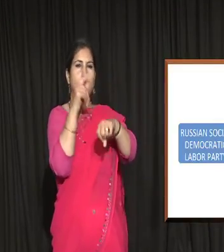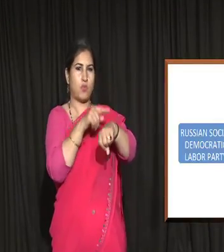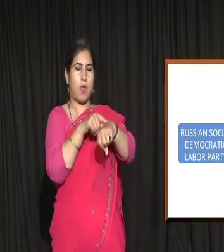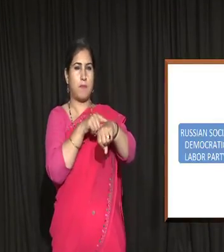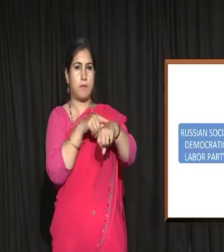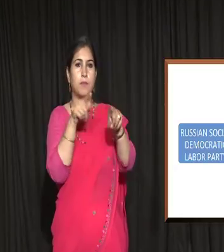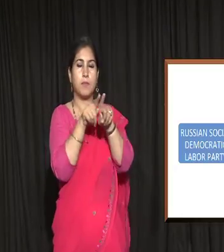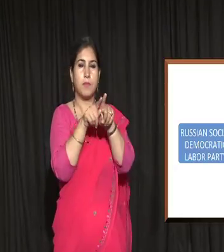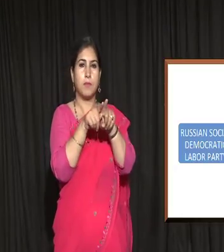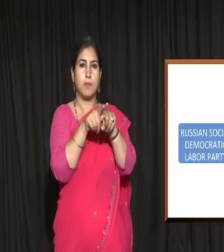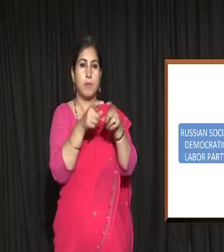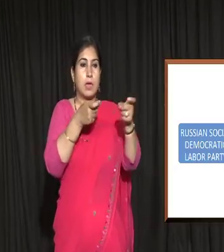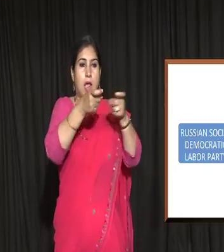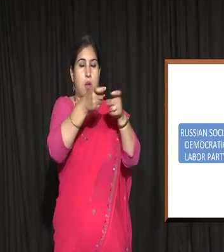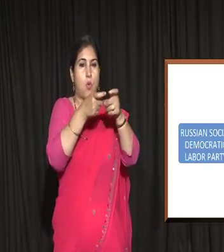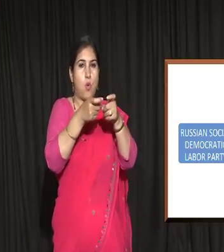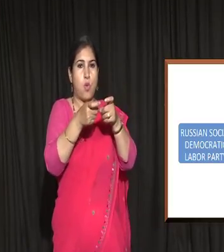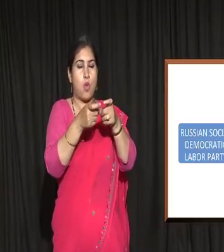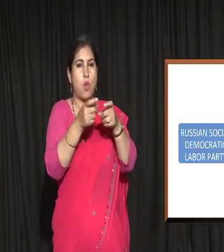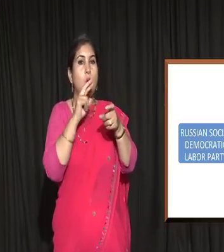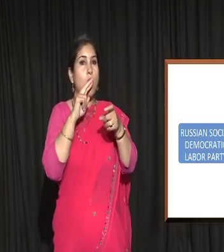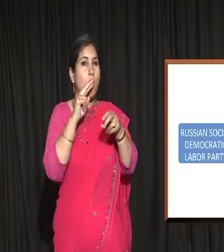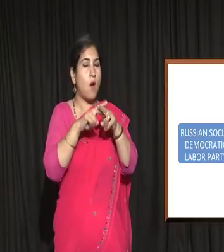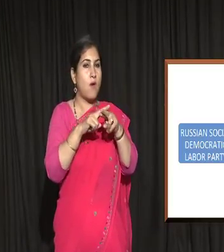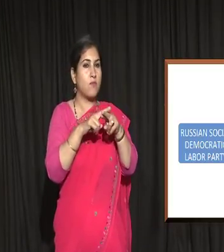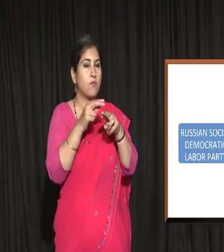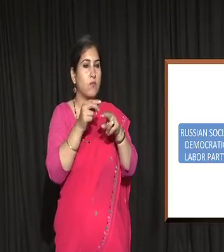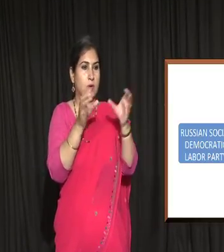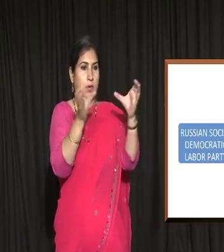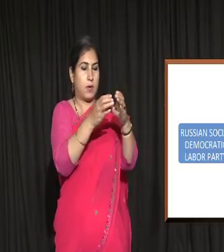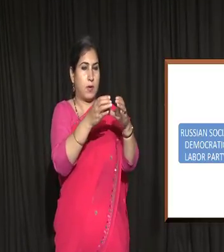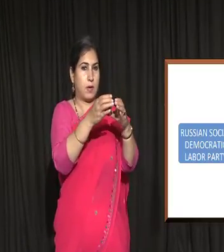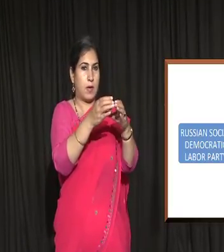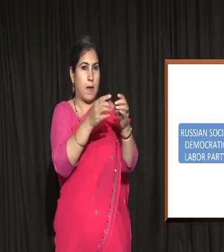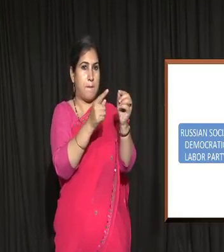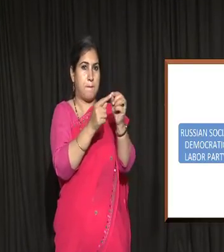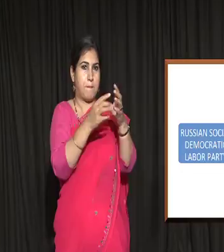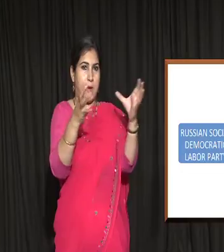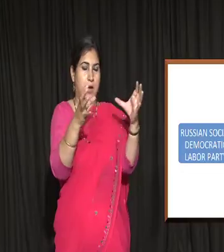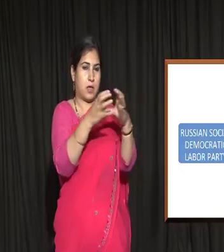formed under the control of Menshevik Party.